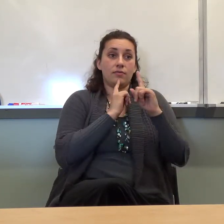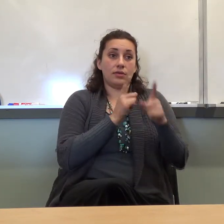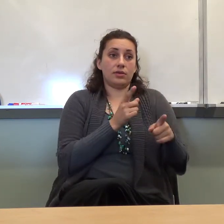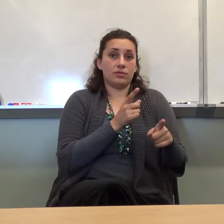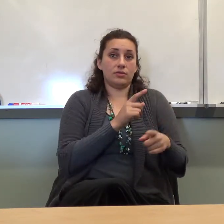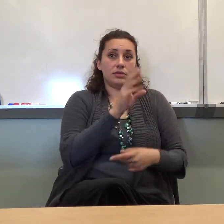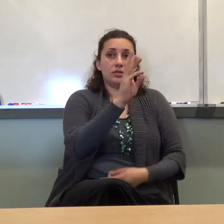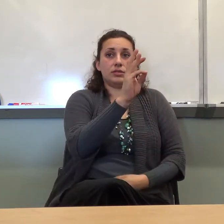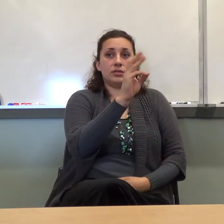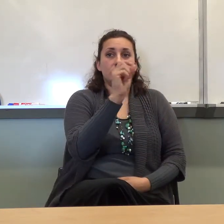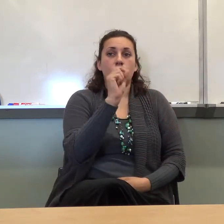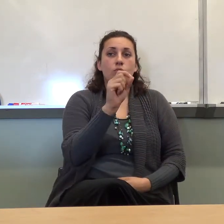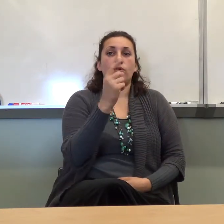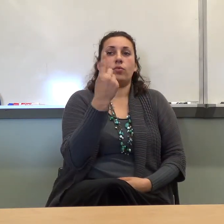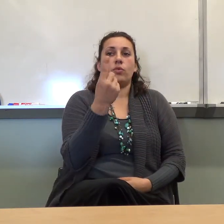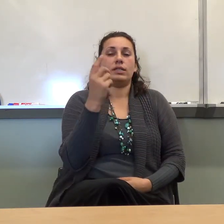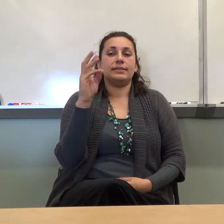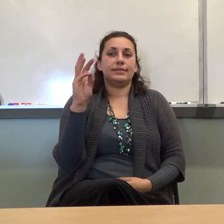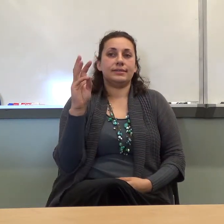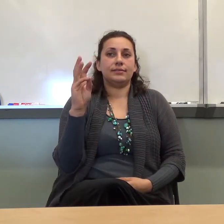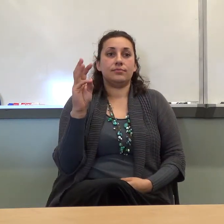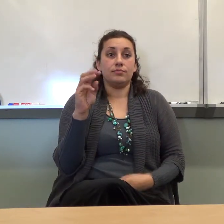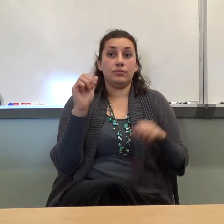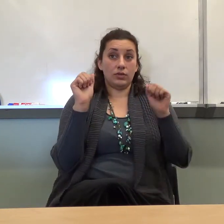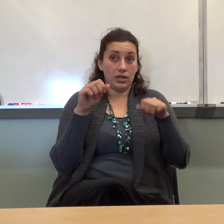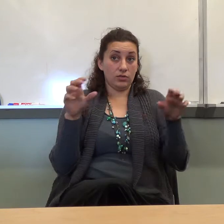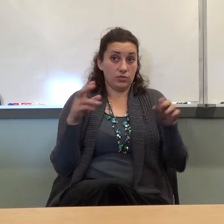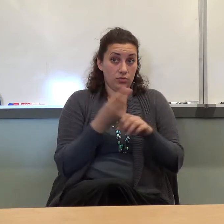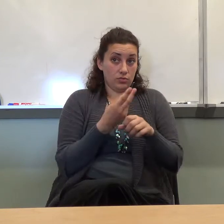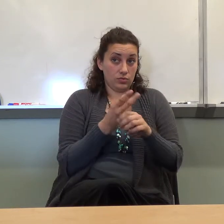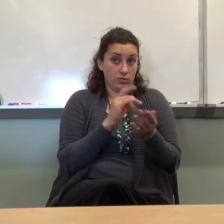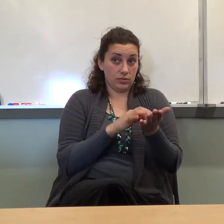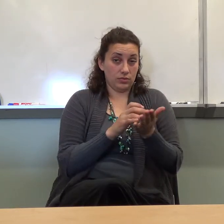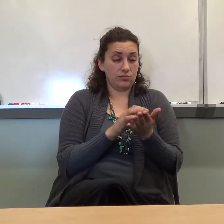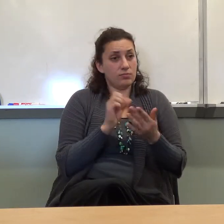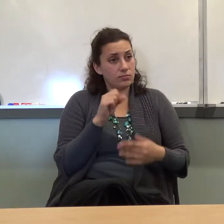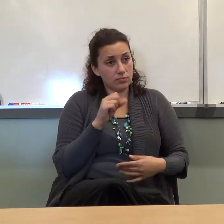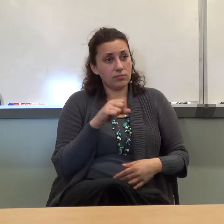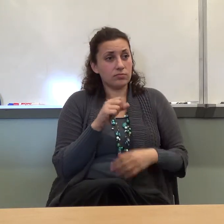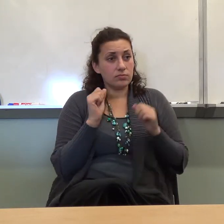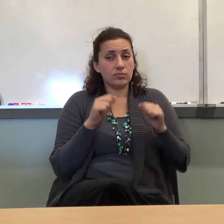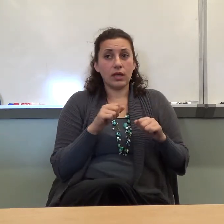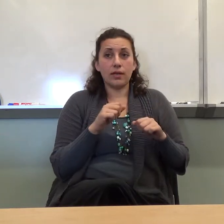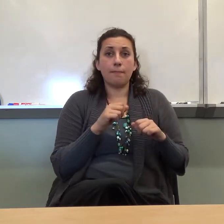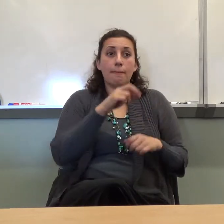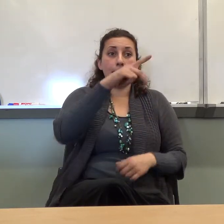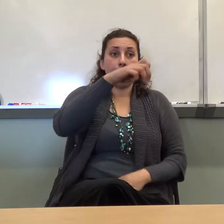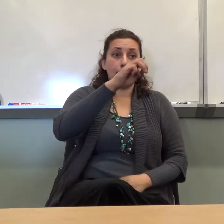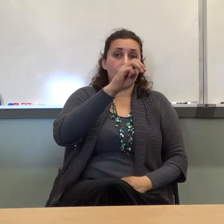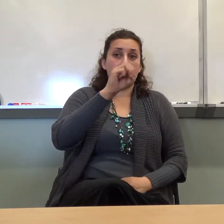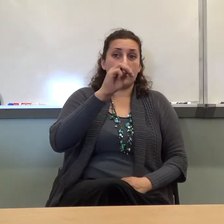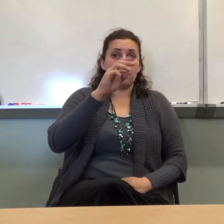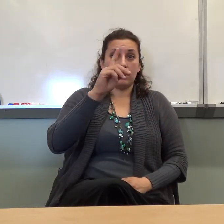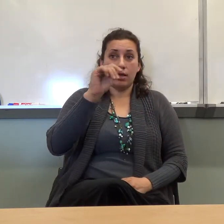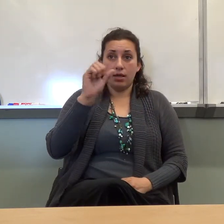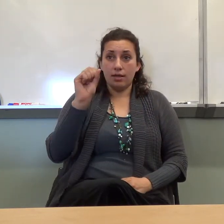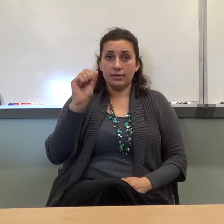huh? Can you do it on the calculator? Yes, you can. And actually, PEMDAS situations with decimals are not hard to